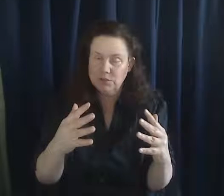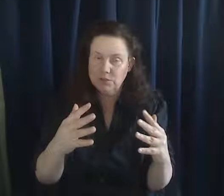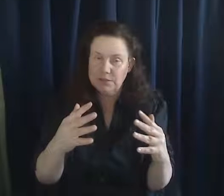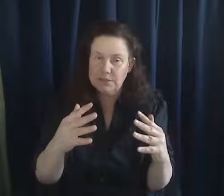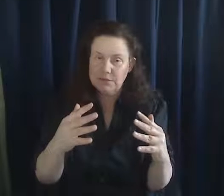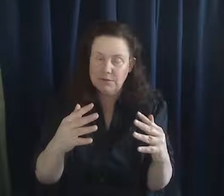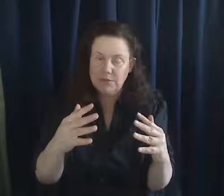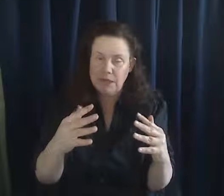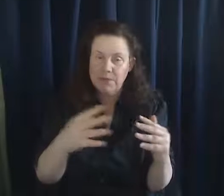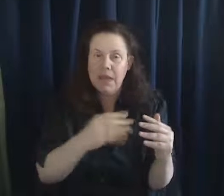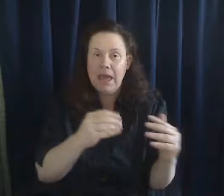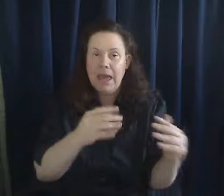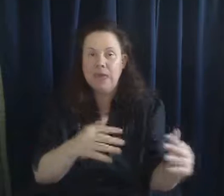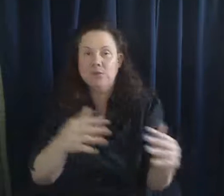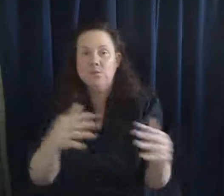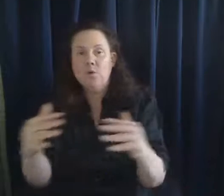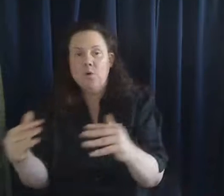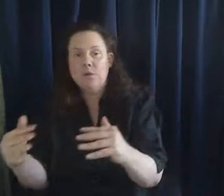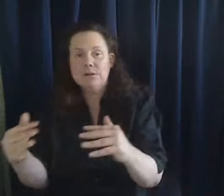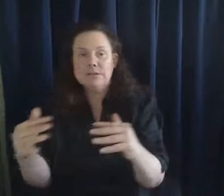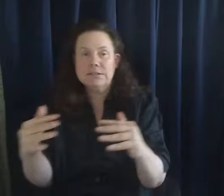it the same every time. And wars,